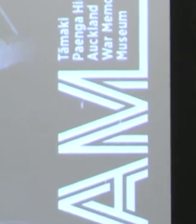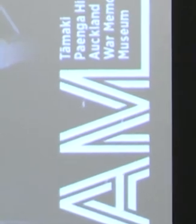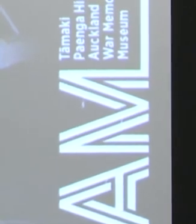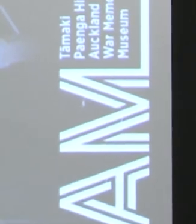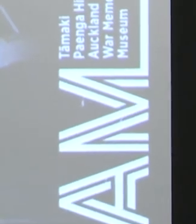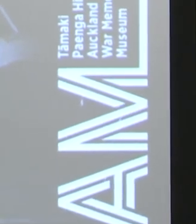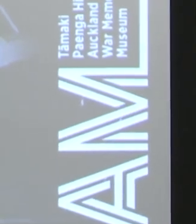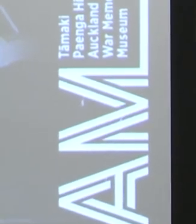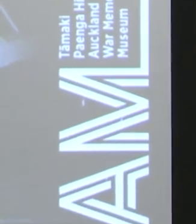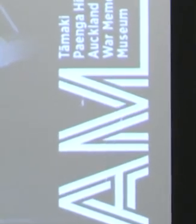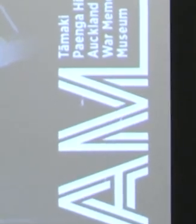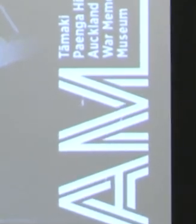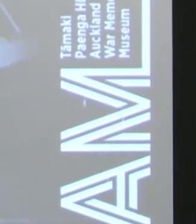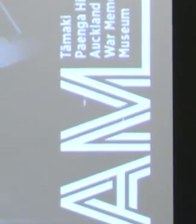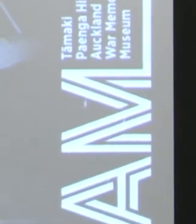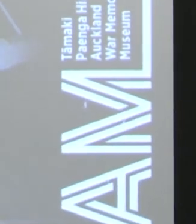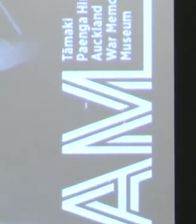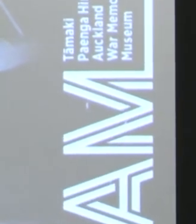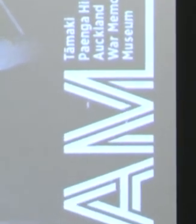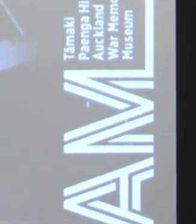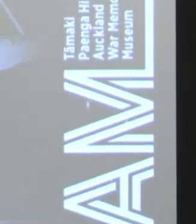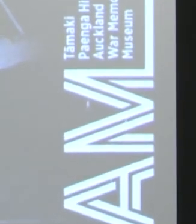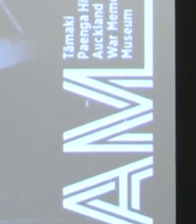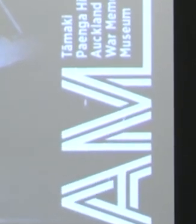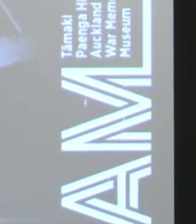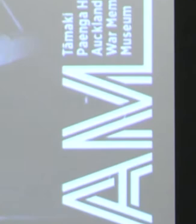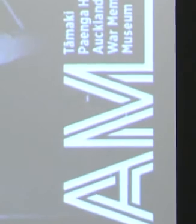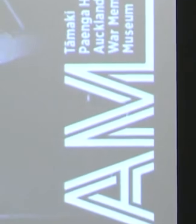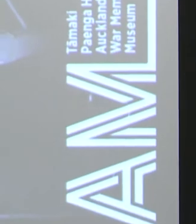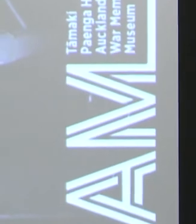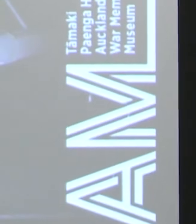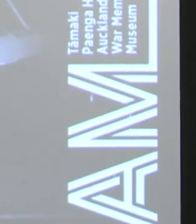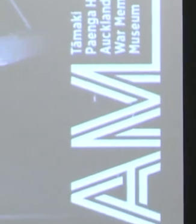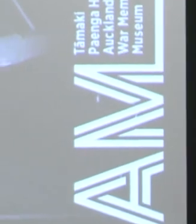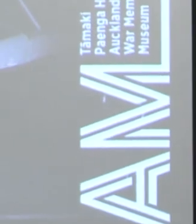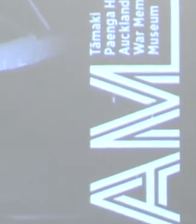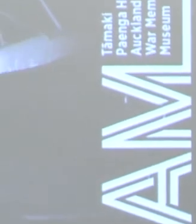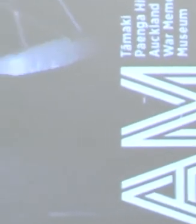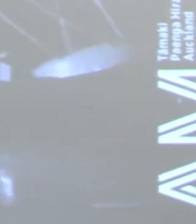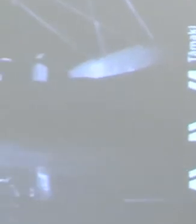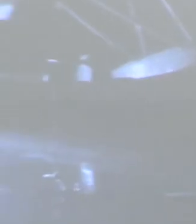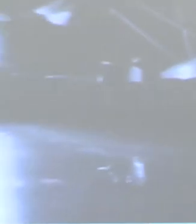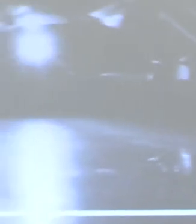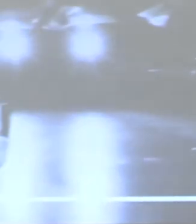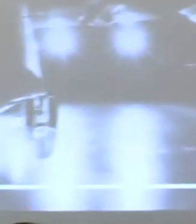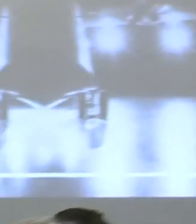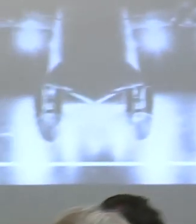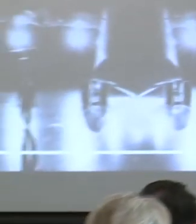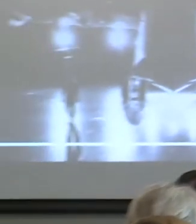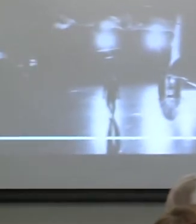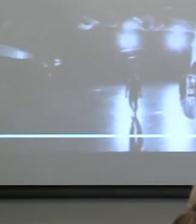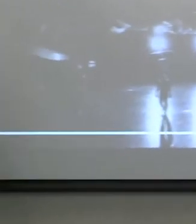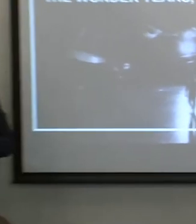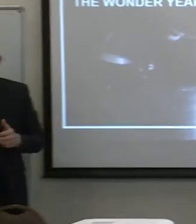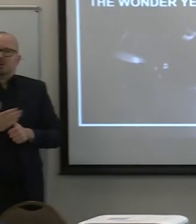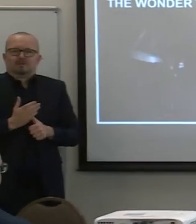Auckland Museum, and for the last wee while, I've been doing clever things with pictures up there. But first of all, I'm going to